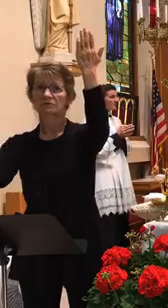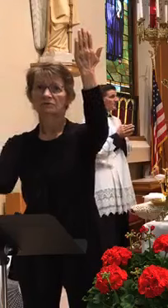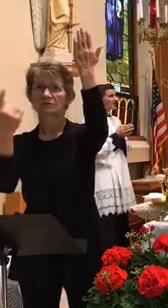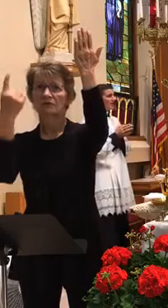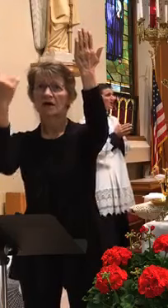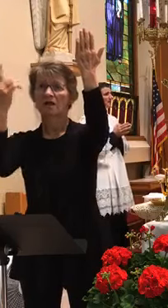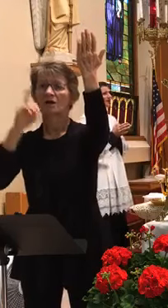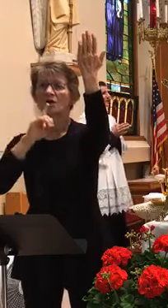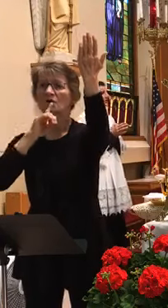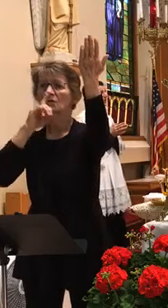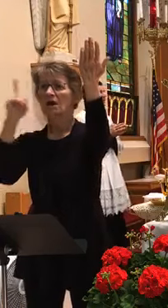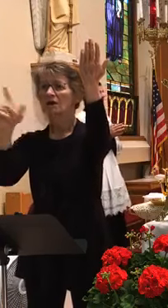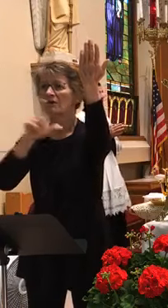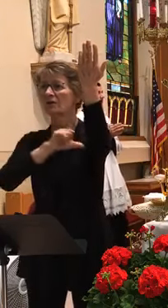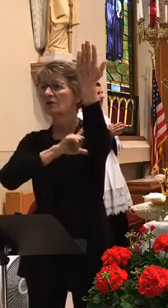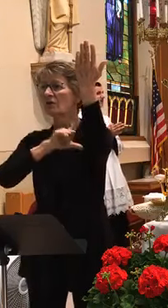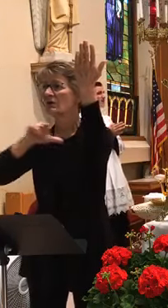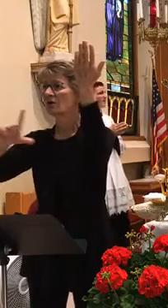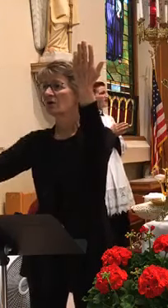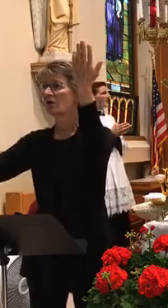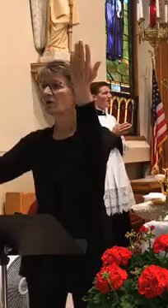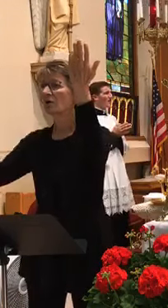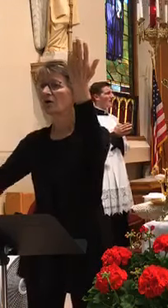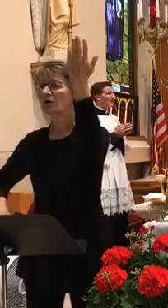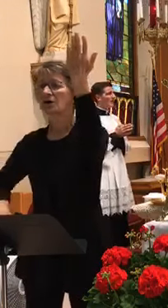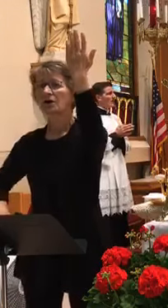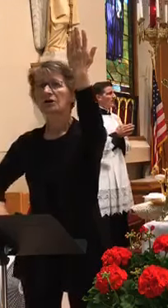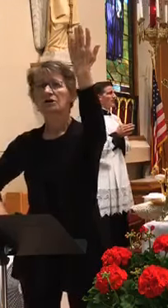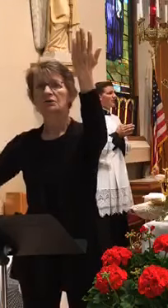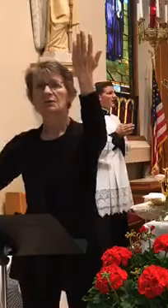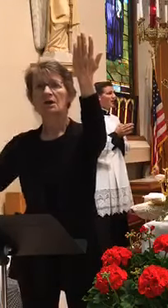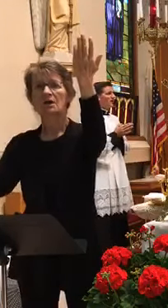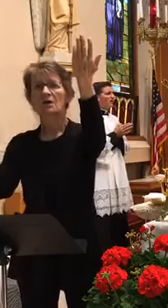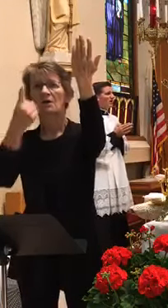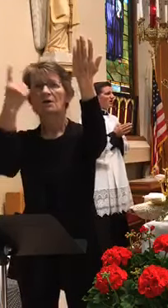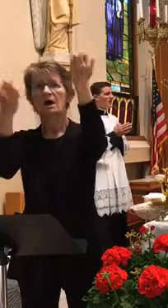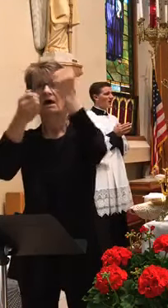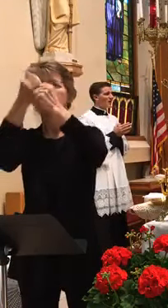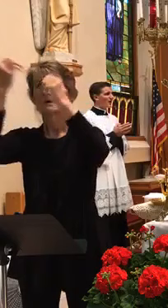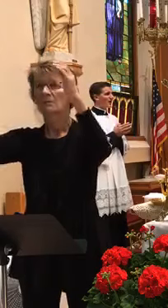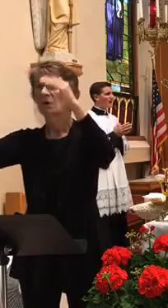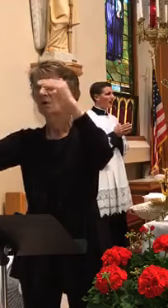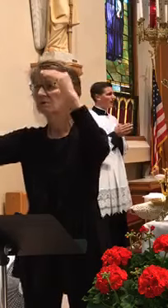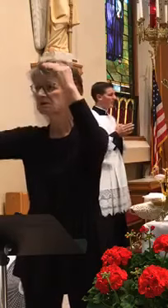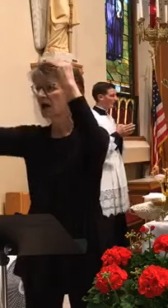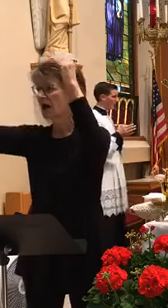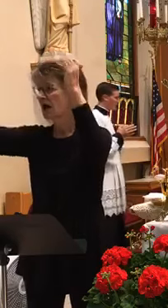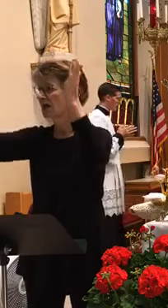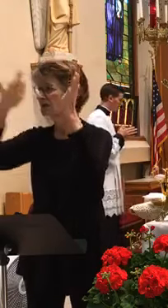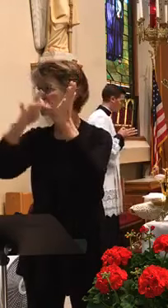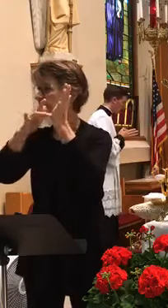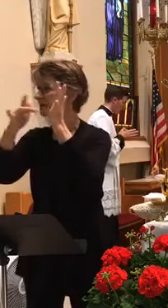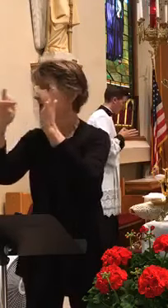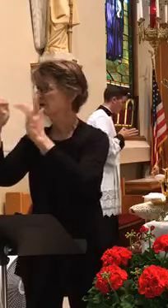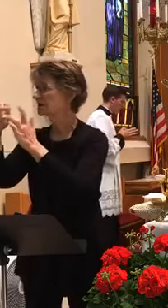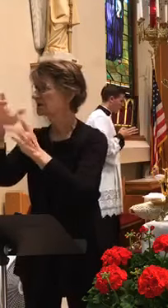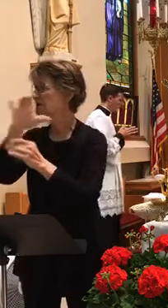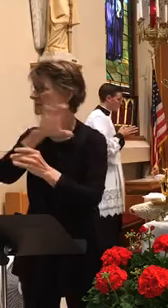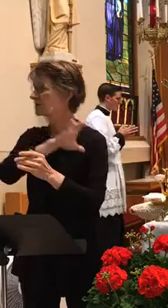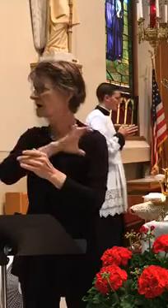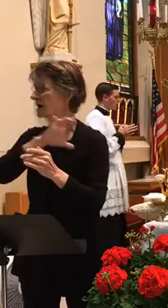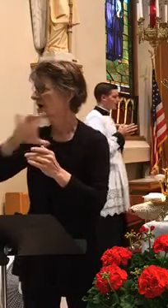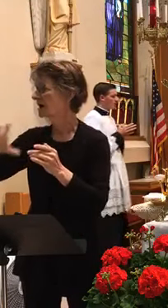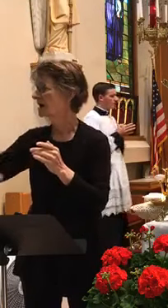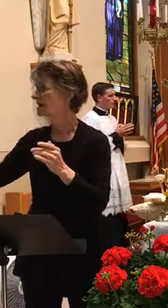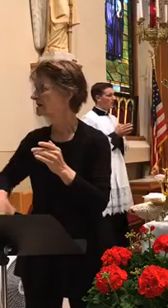You alone are the Lord. You alone are the Most High,